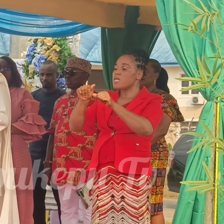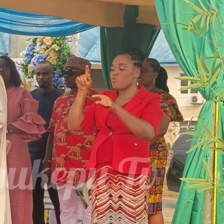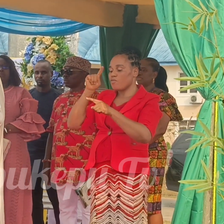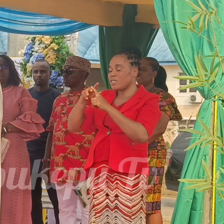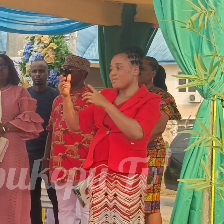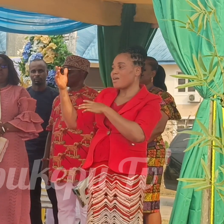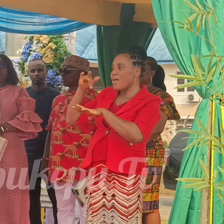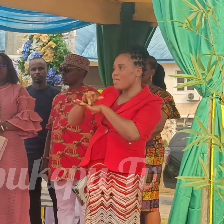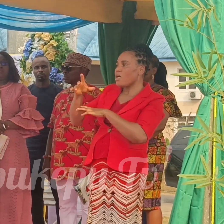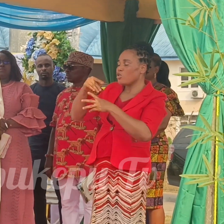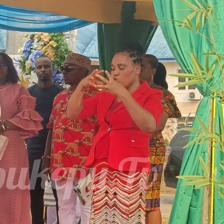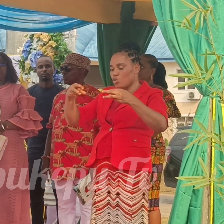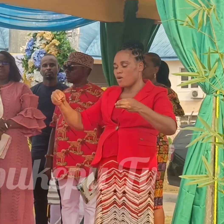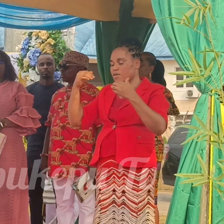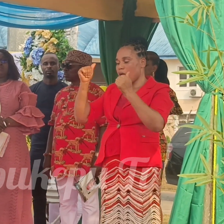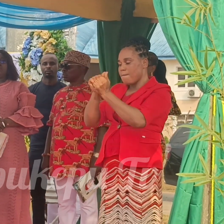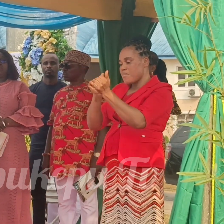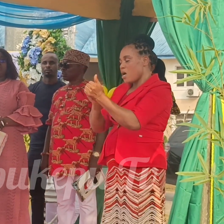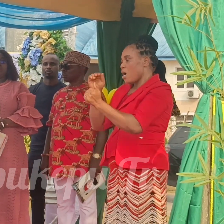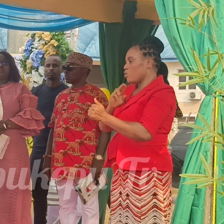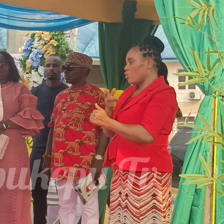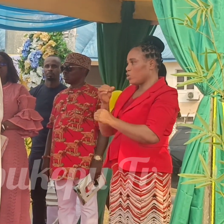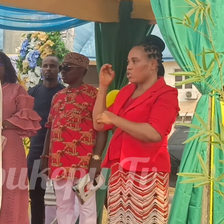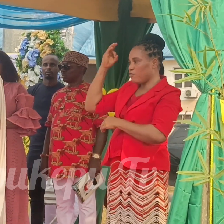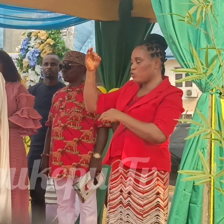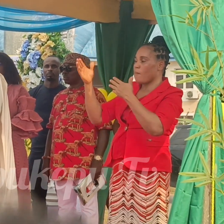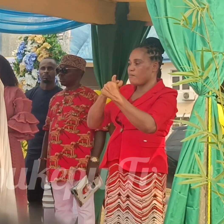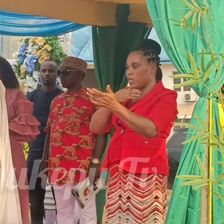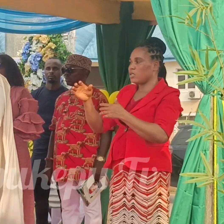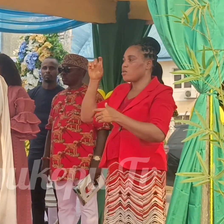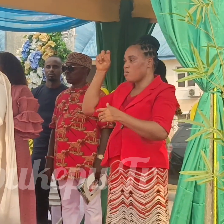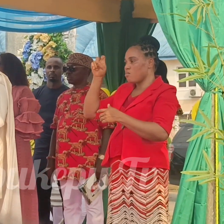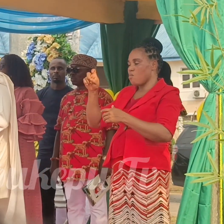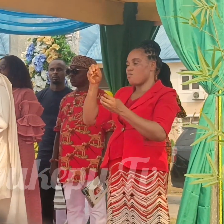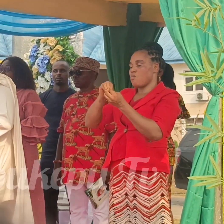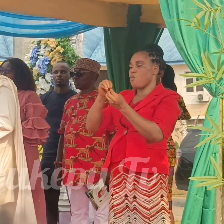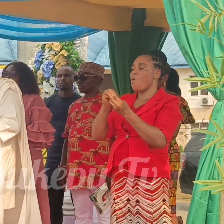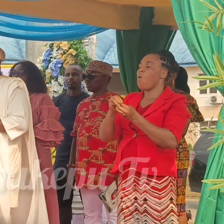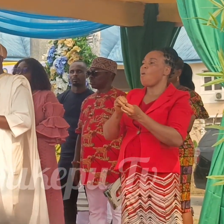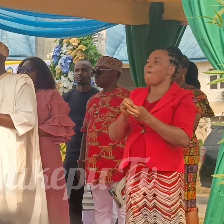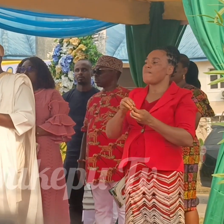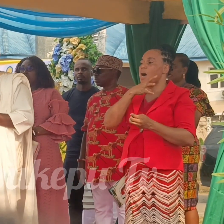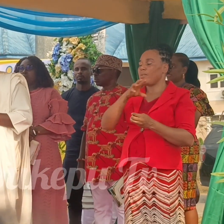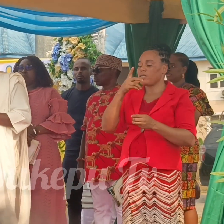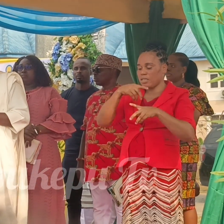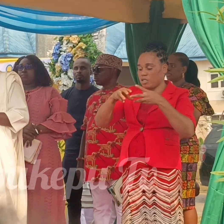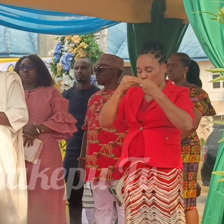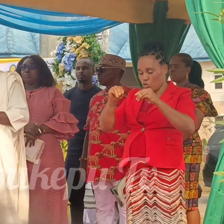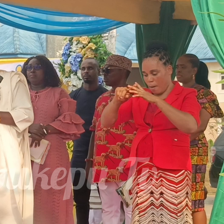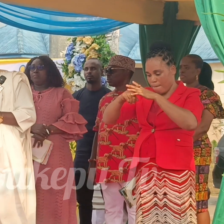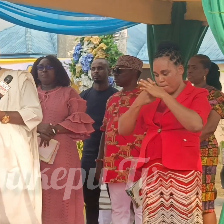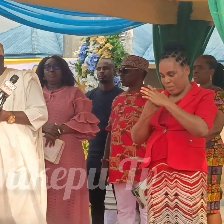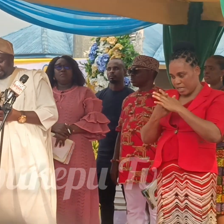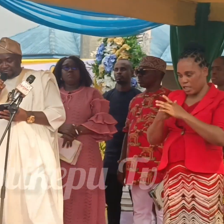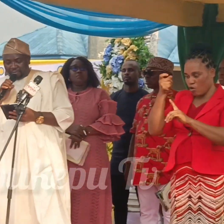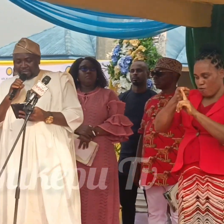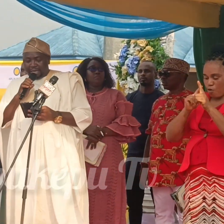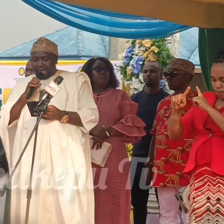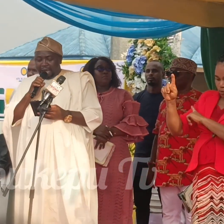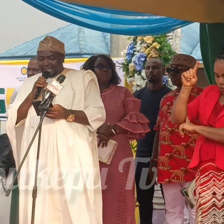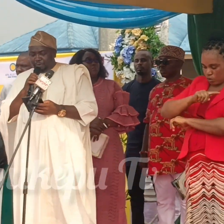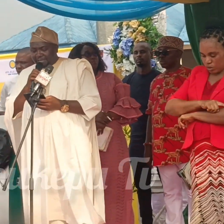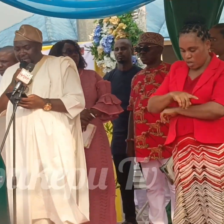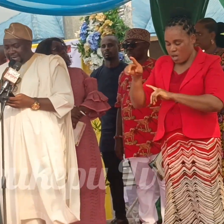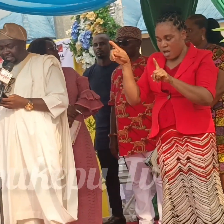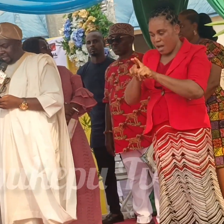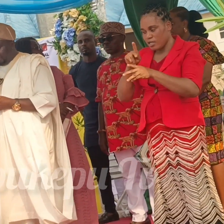earlier. The suffering is now behind us. The future matters more, and the solution begins today.